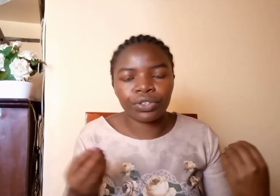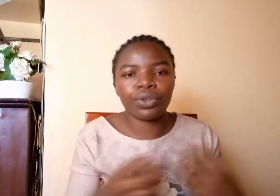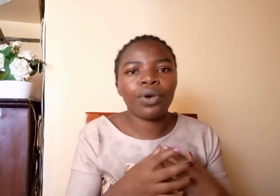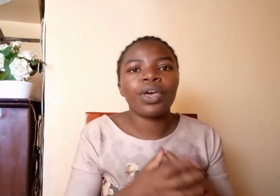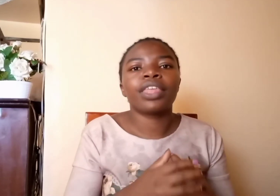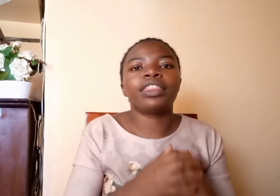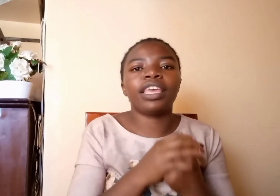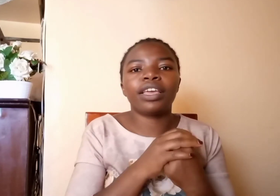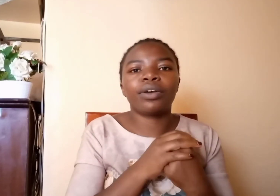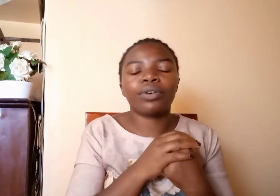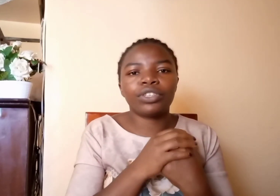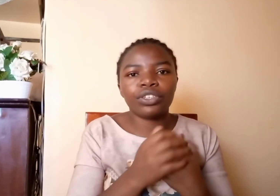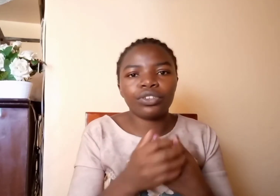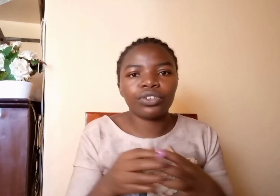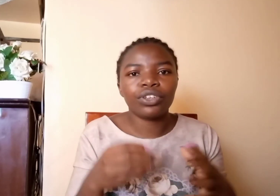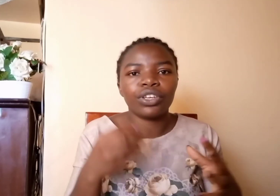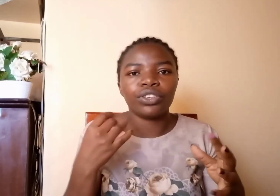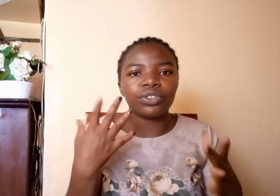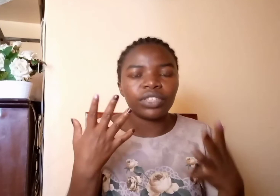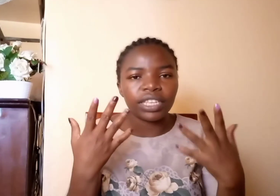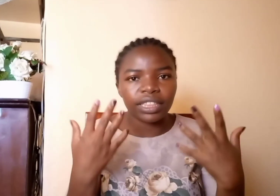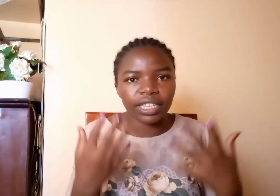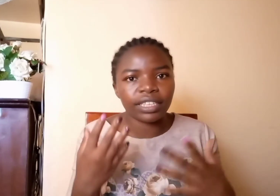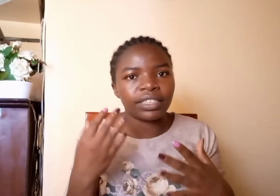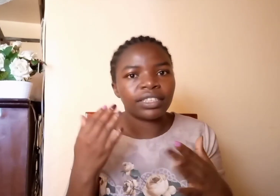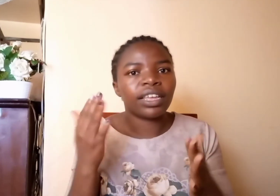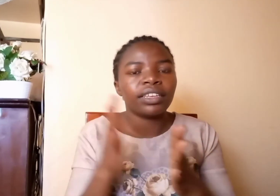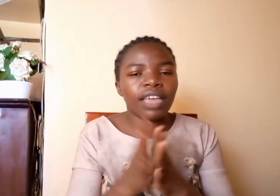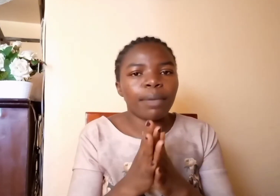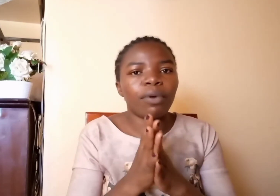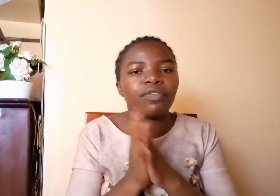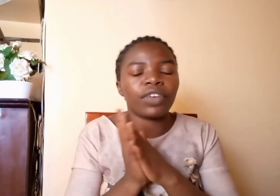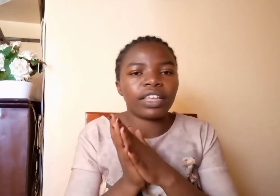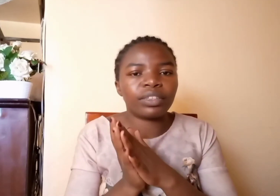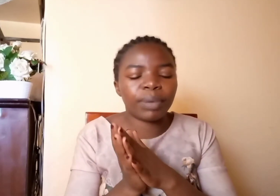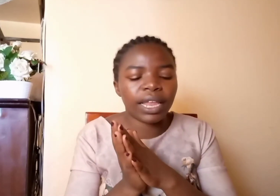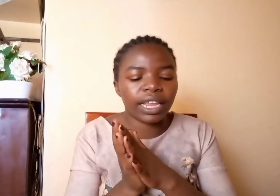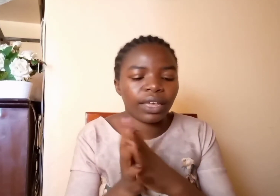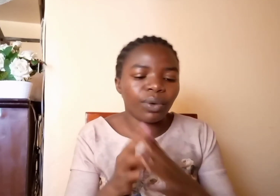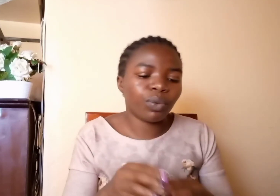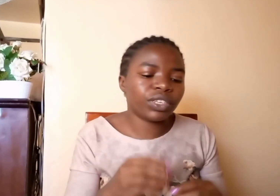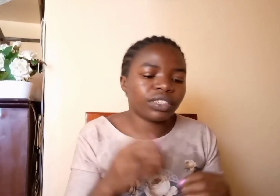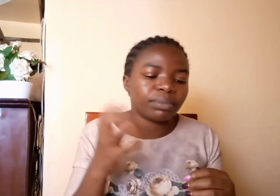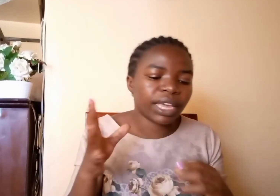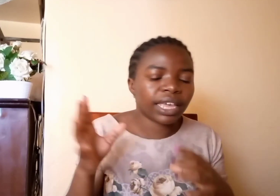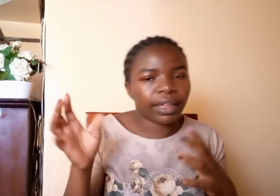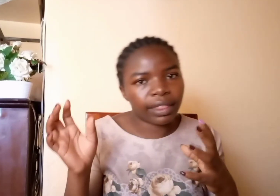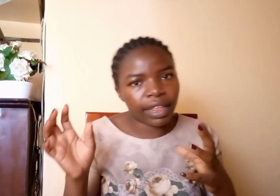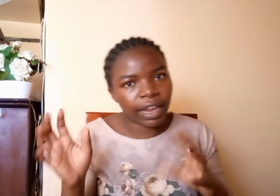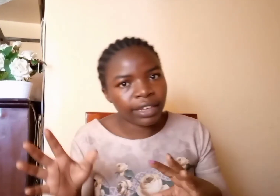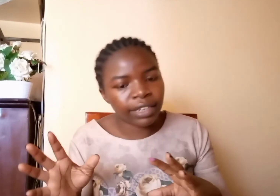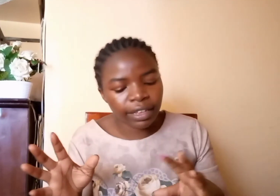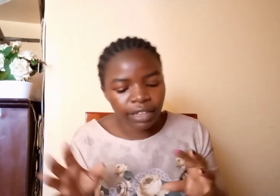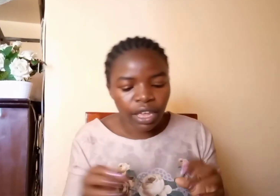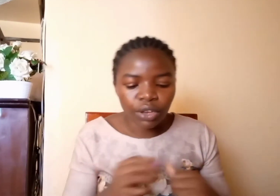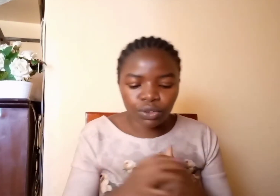So they continued using this type of fingerspelling, which is making the letters,